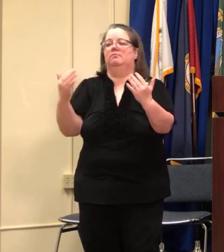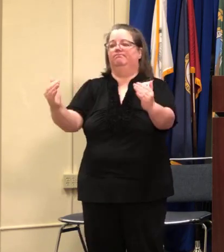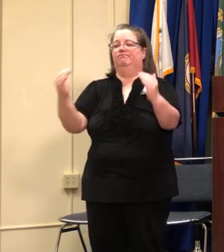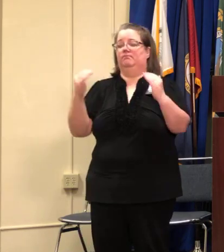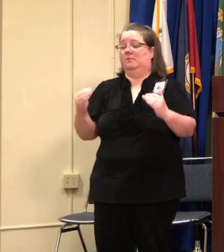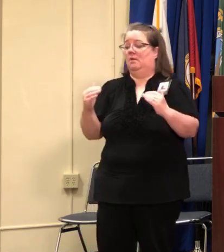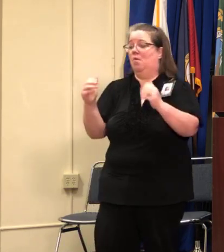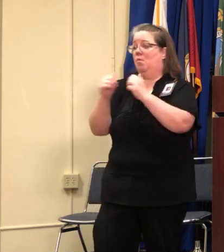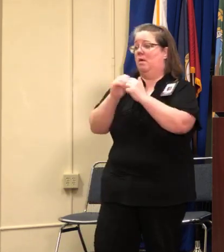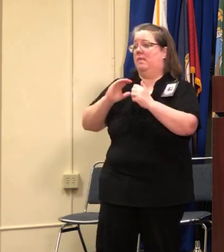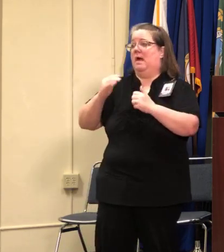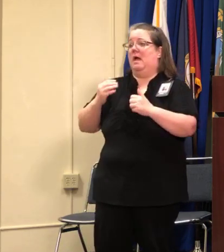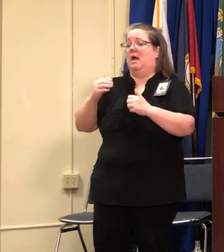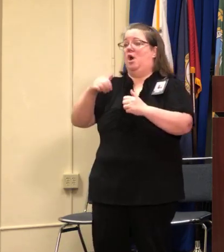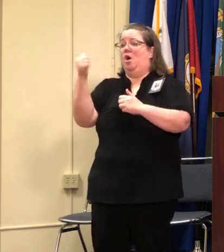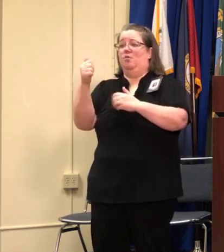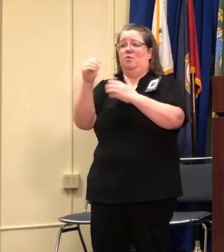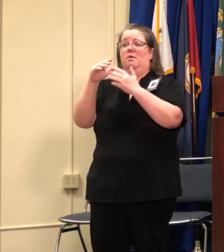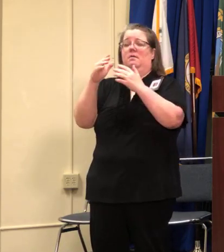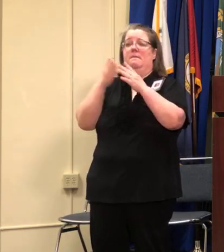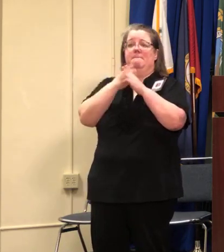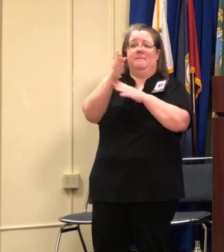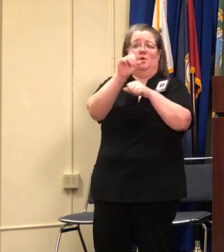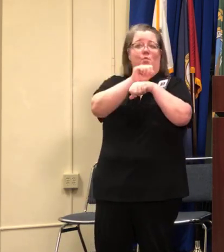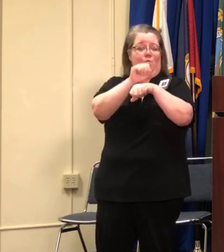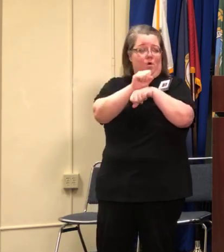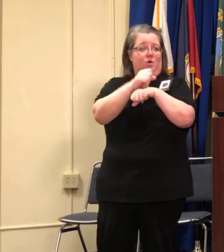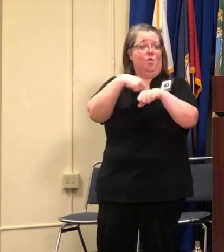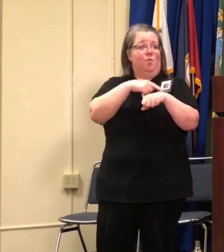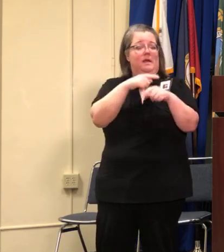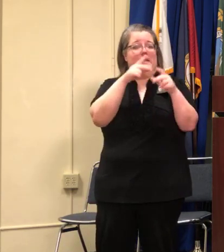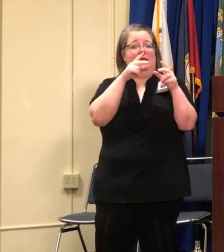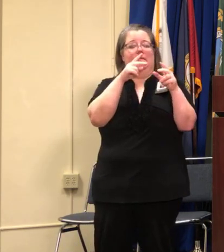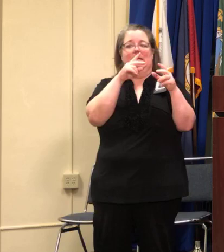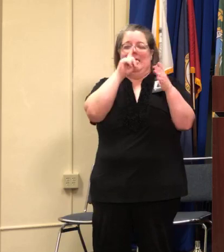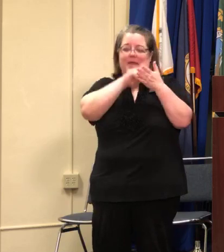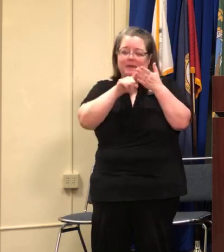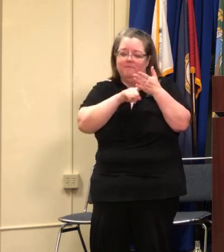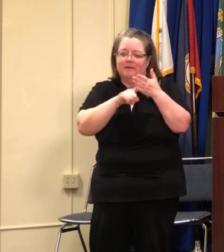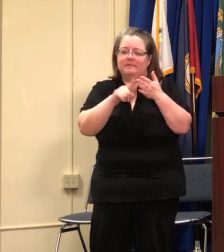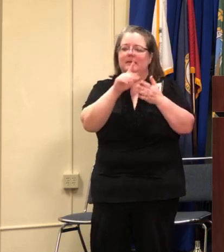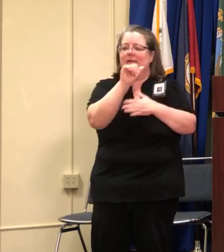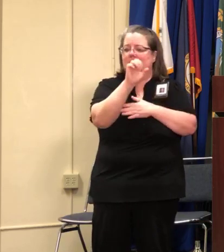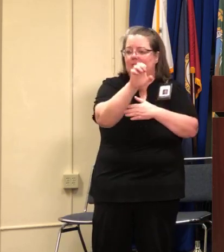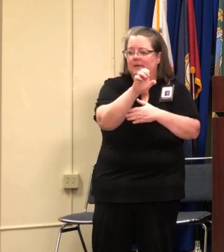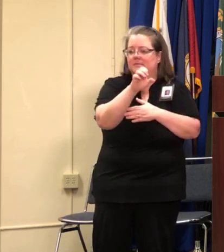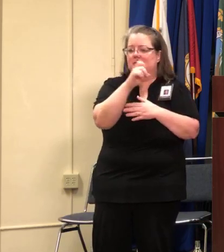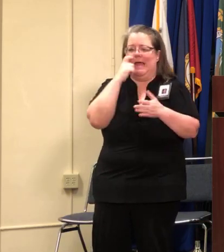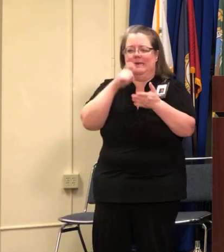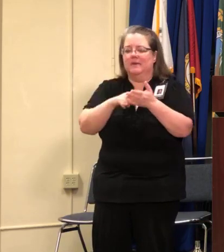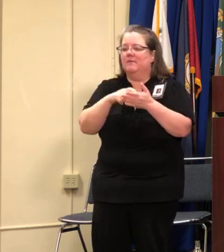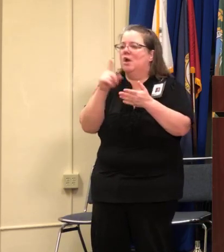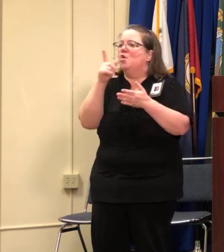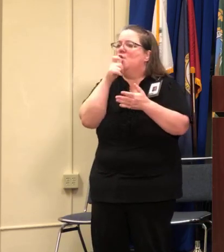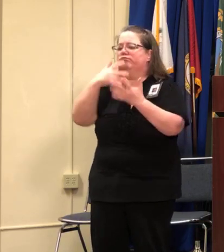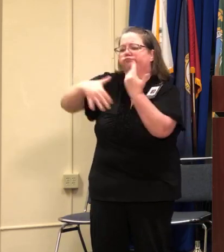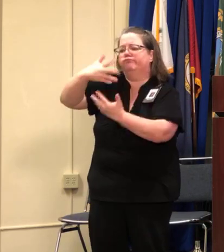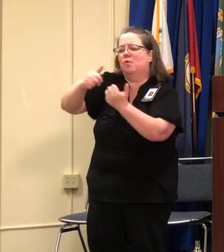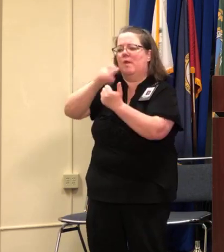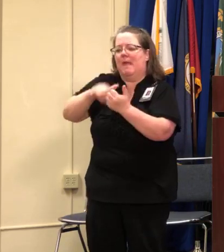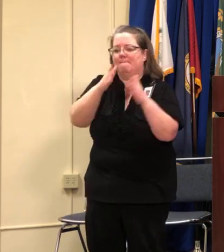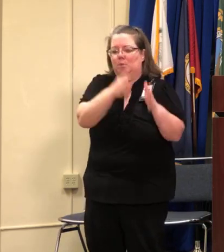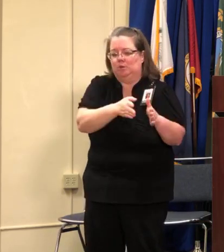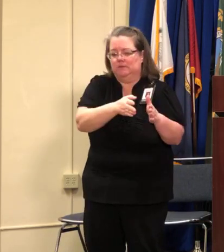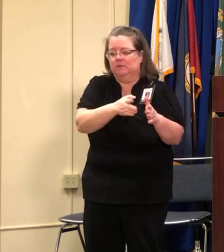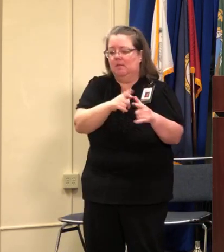other main work, is we're investigating cases, identifying contacts to those people who have been exposed, then getting